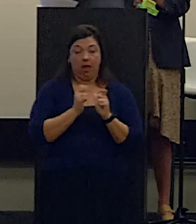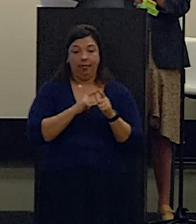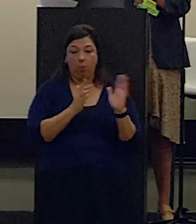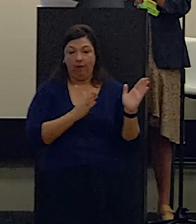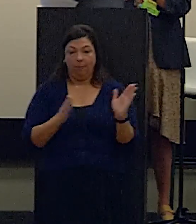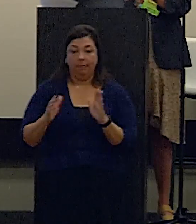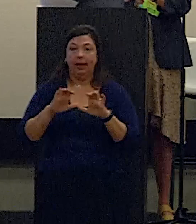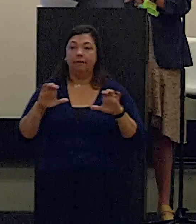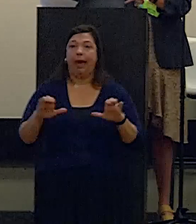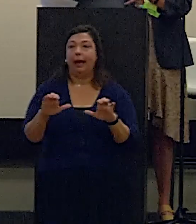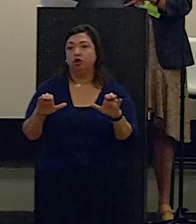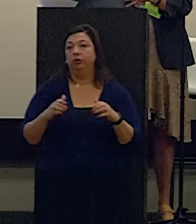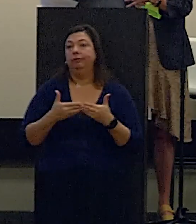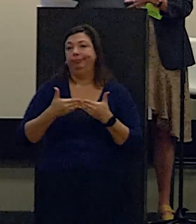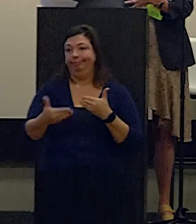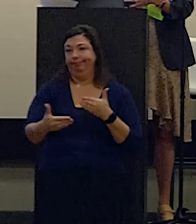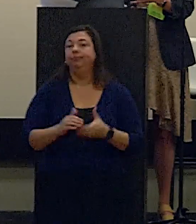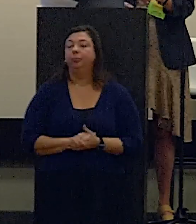plan of action going forward.